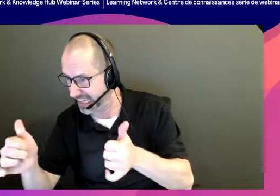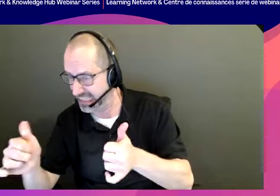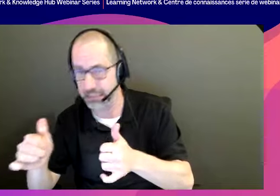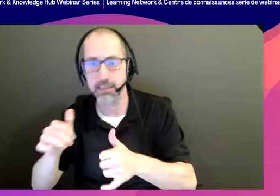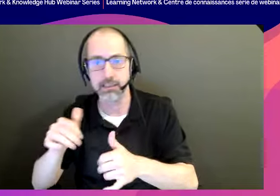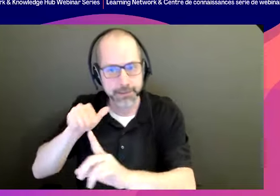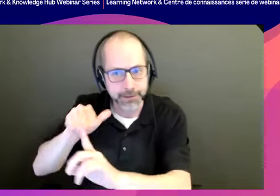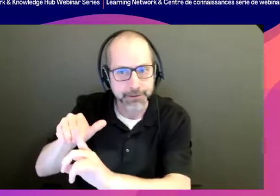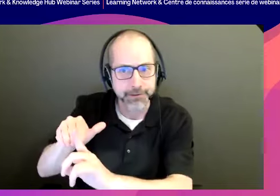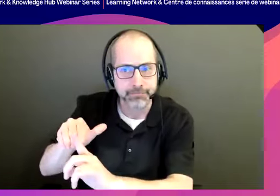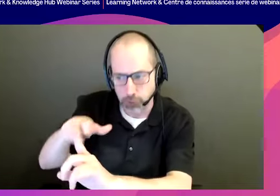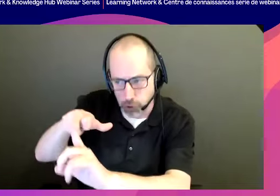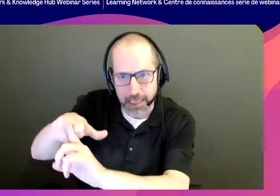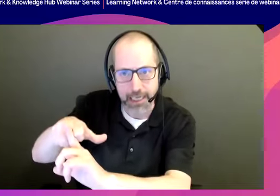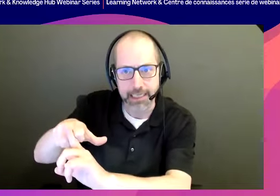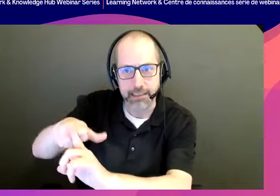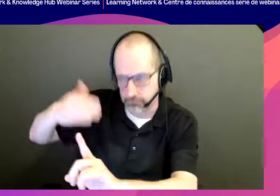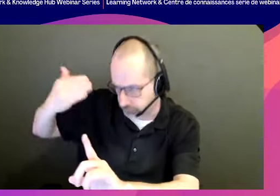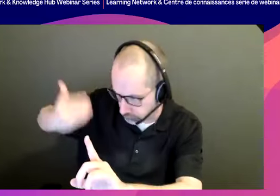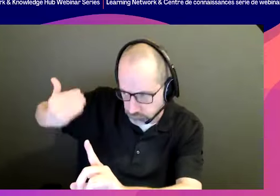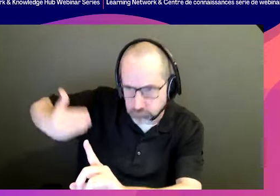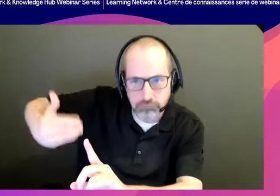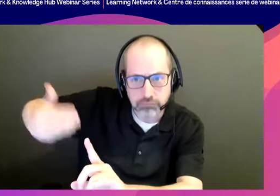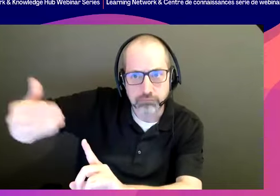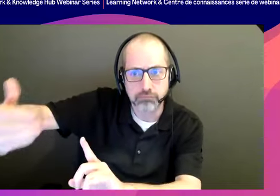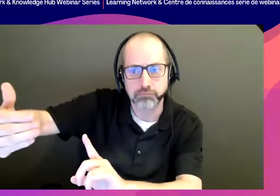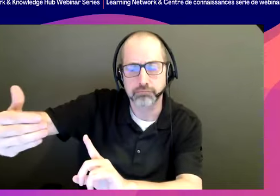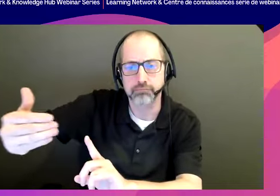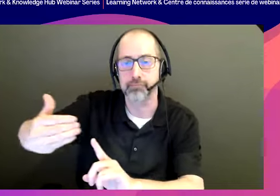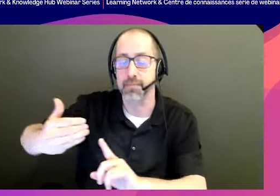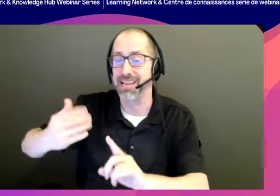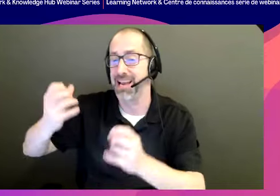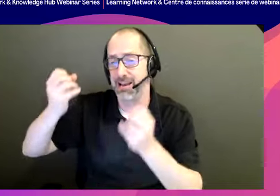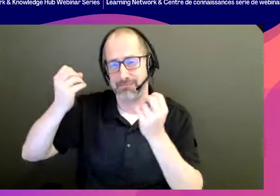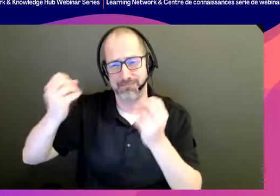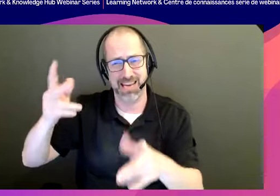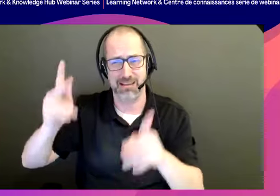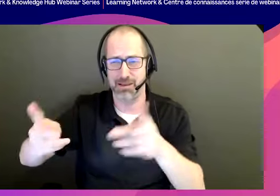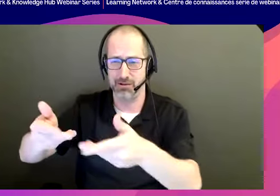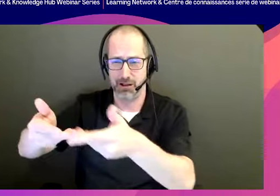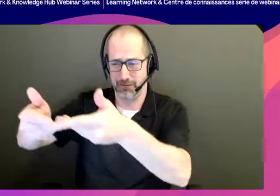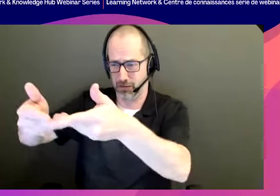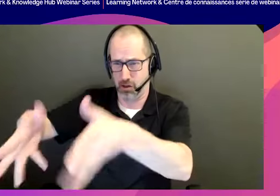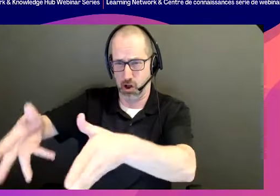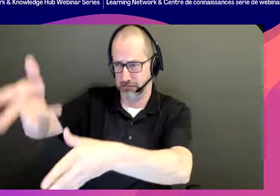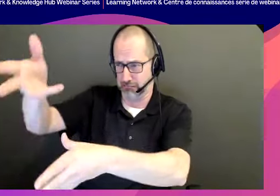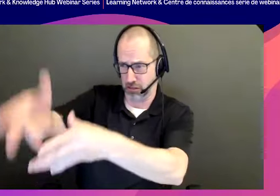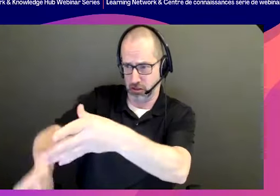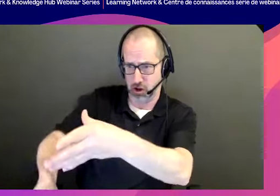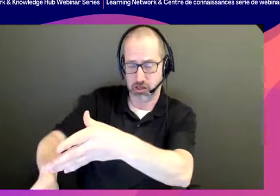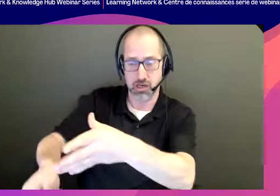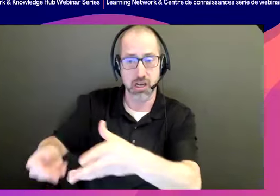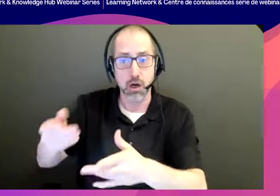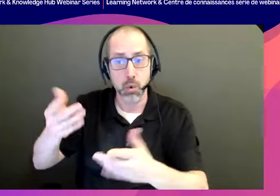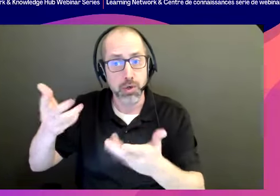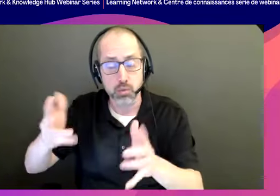and check in on them. We've lost so many people. We don't want to re-trigger that